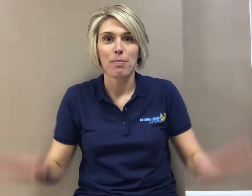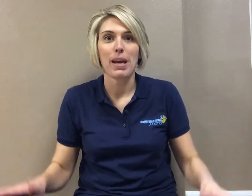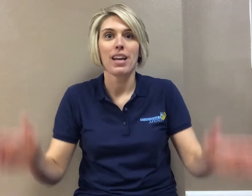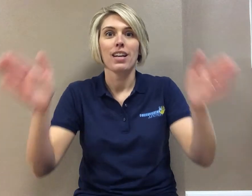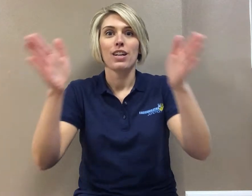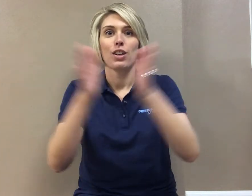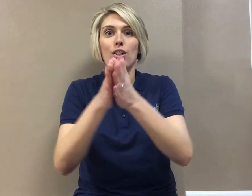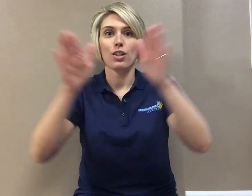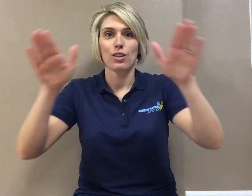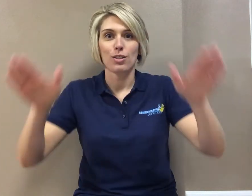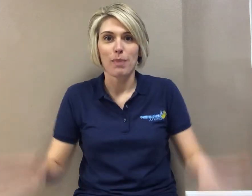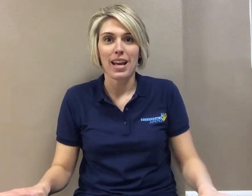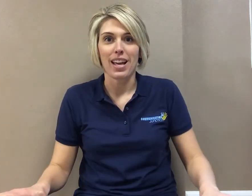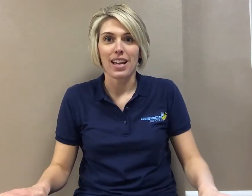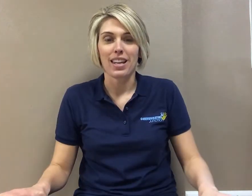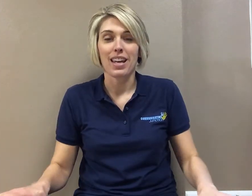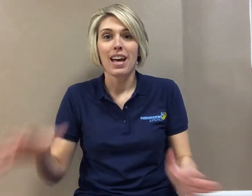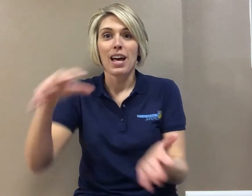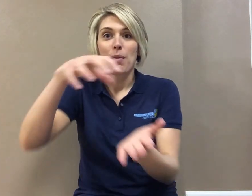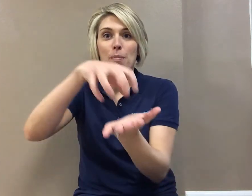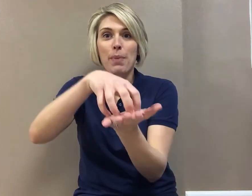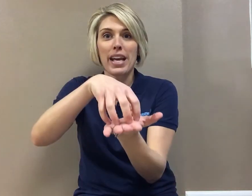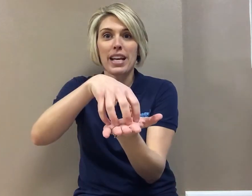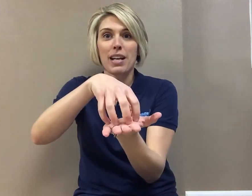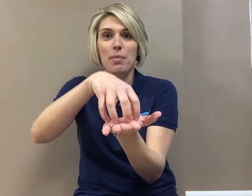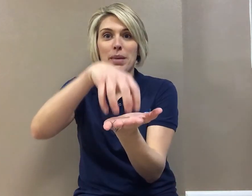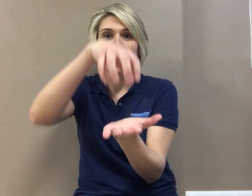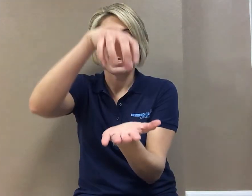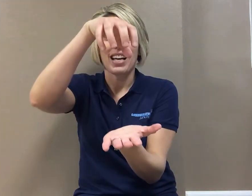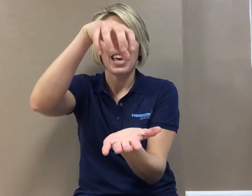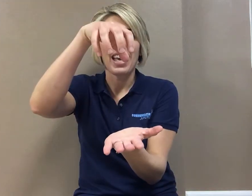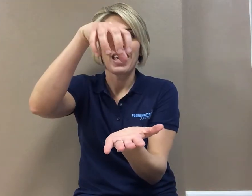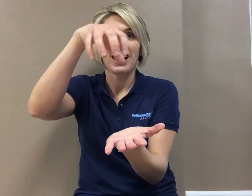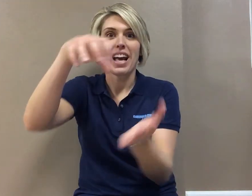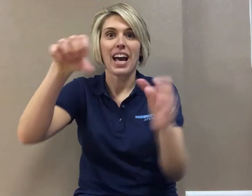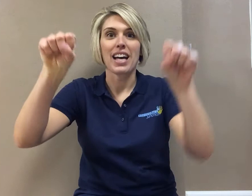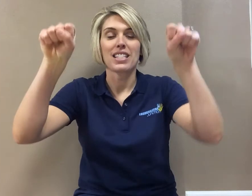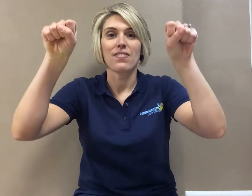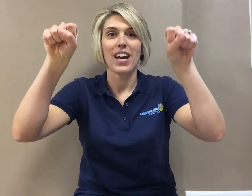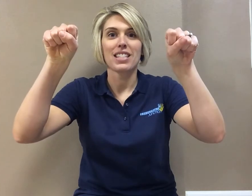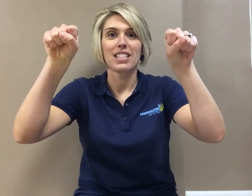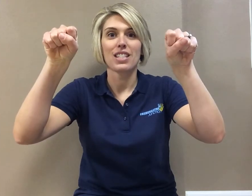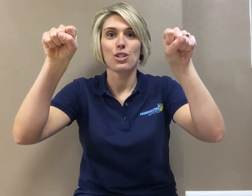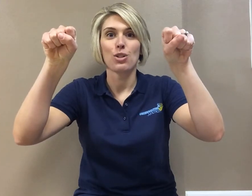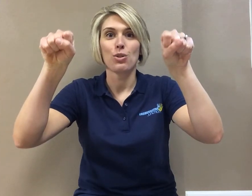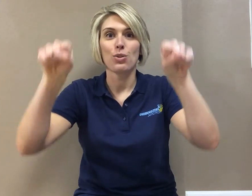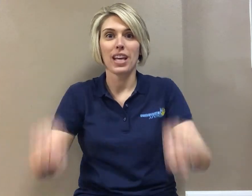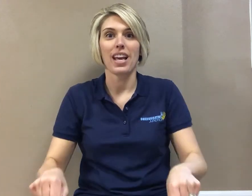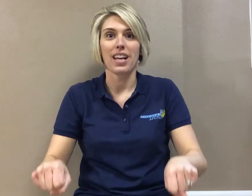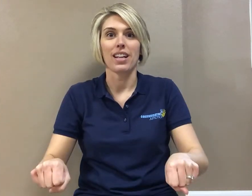baker's man, bake me a cake as fast as you can.